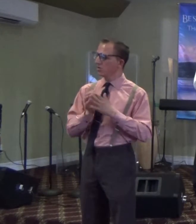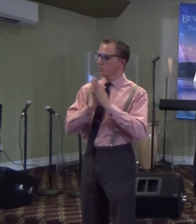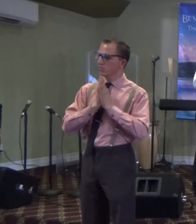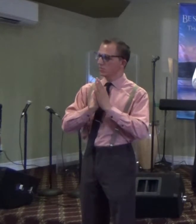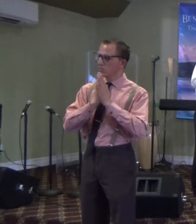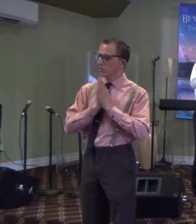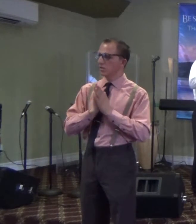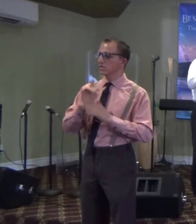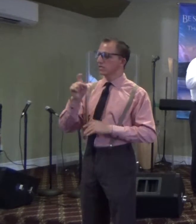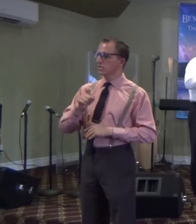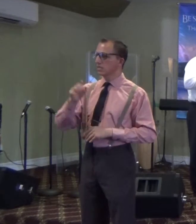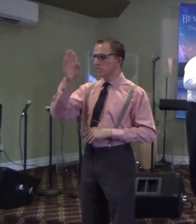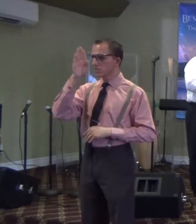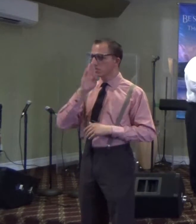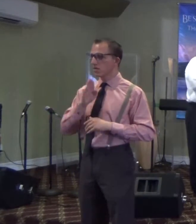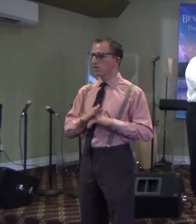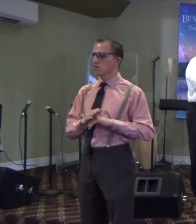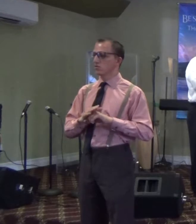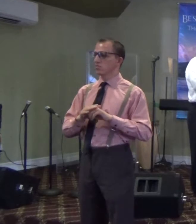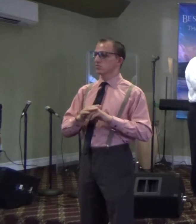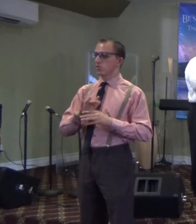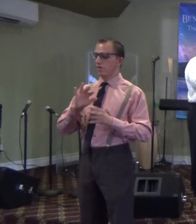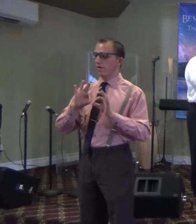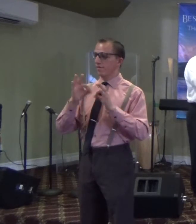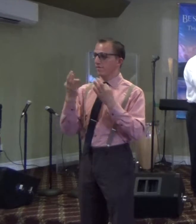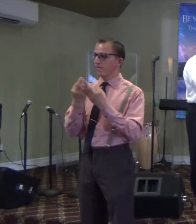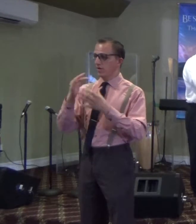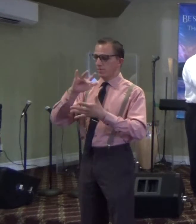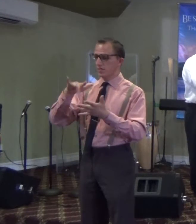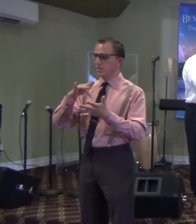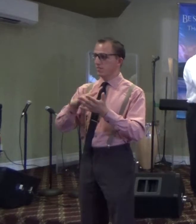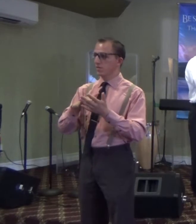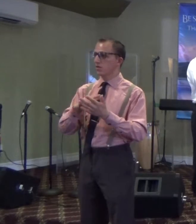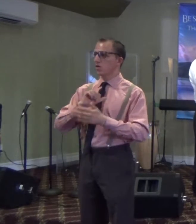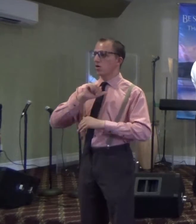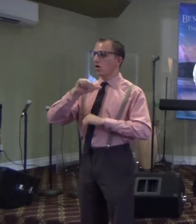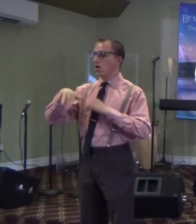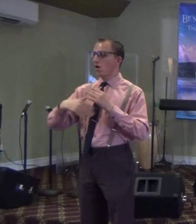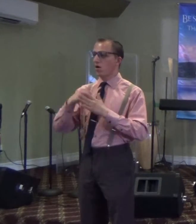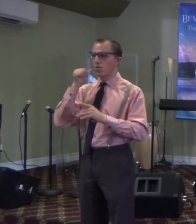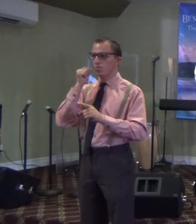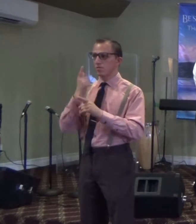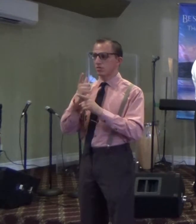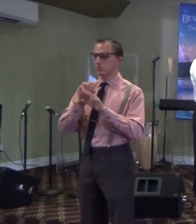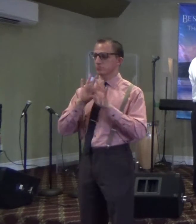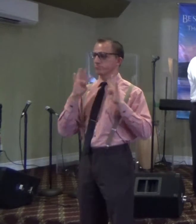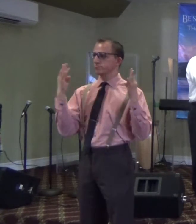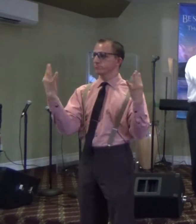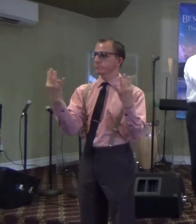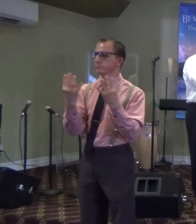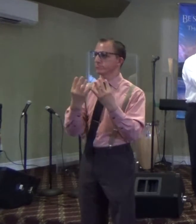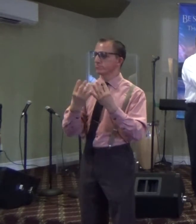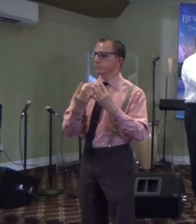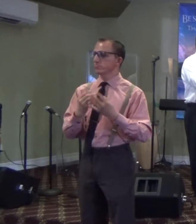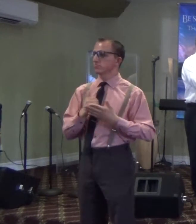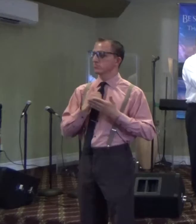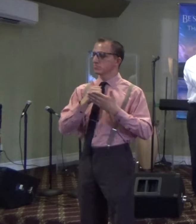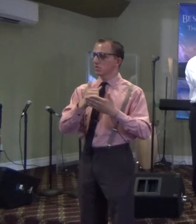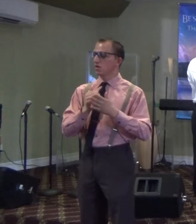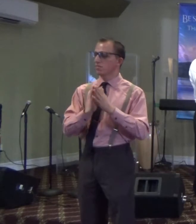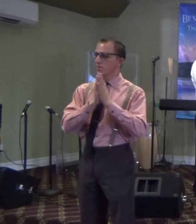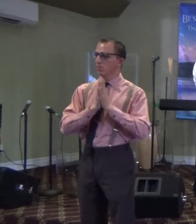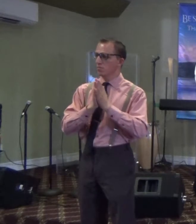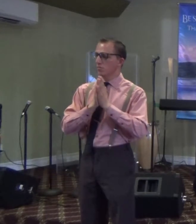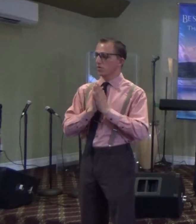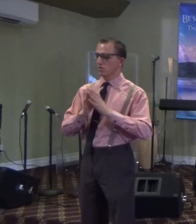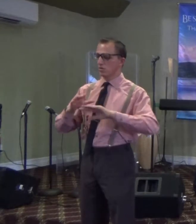Dios. a need of God. Vamos a hacer un círculo de We're going to make a oración. circle of prayer. Vamos a pasar aquí en medio a And we're todos. going to put them in the Vamos center. a tomarnos